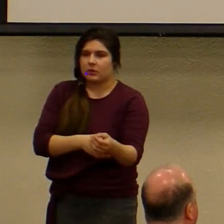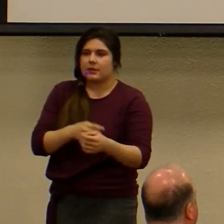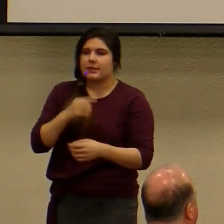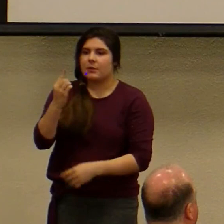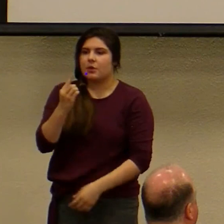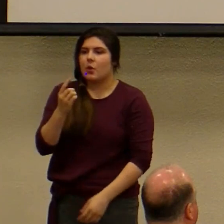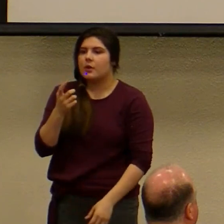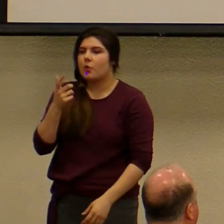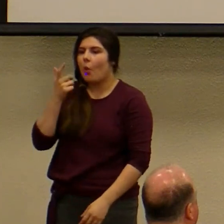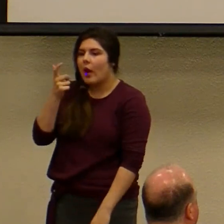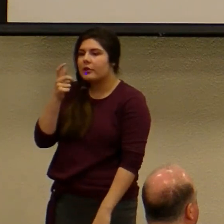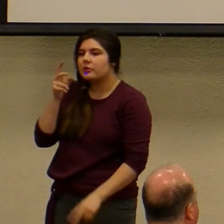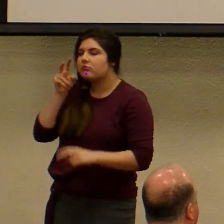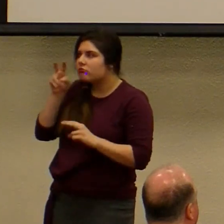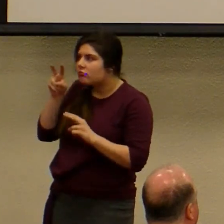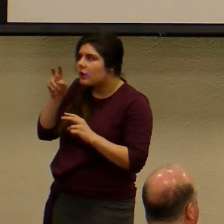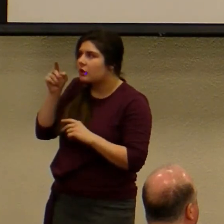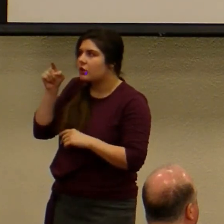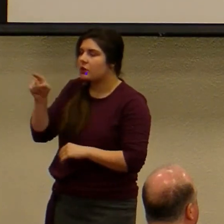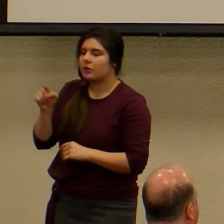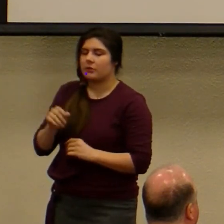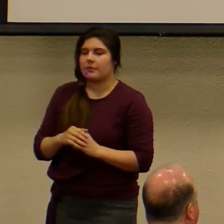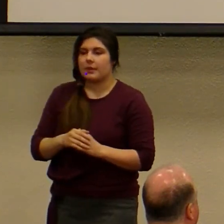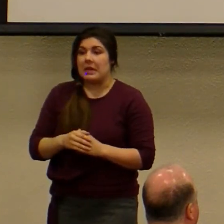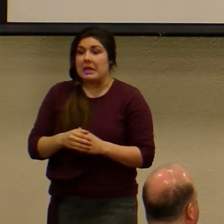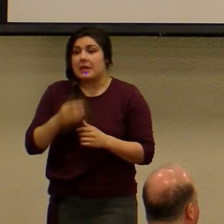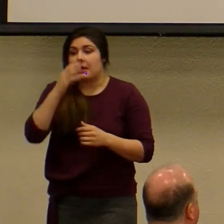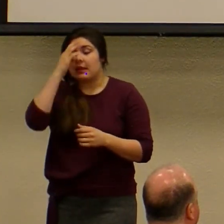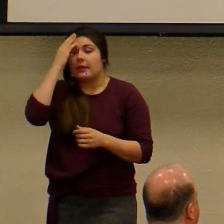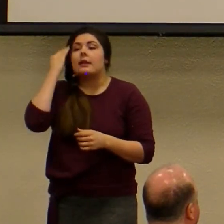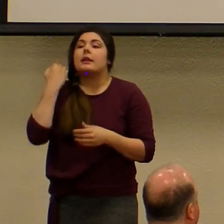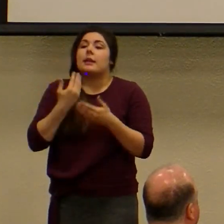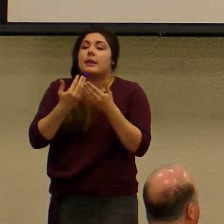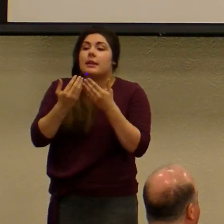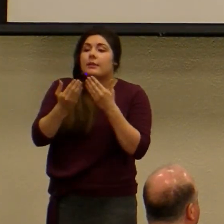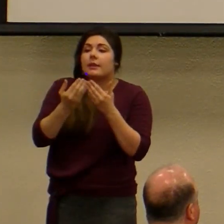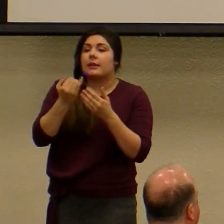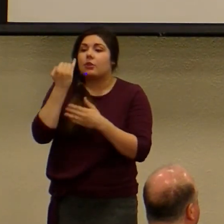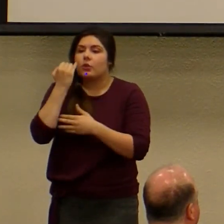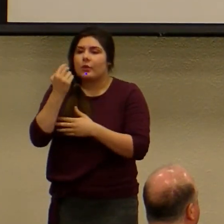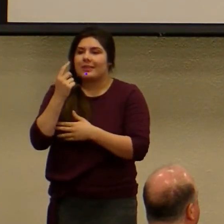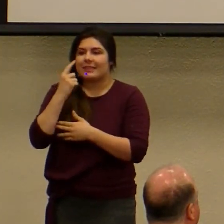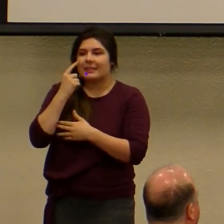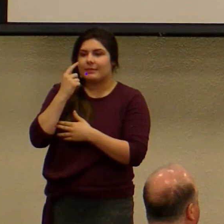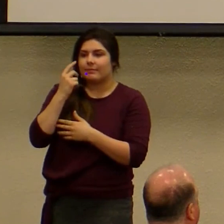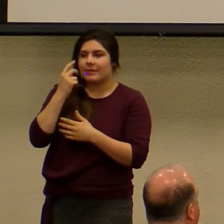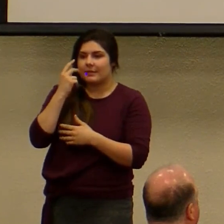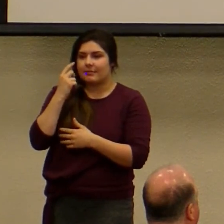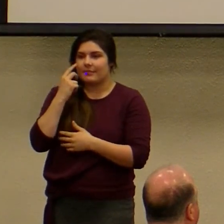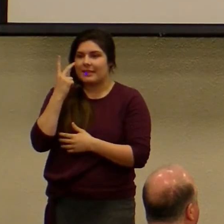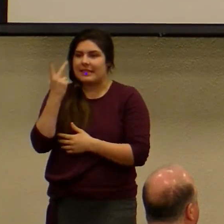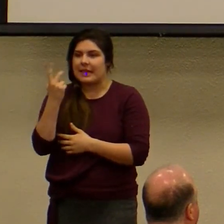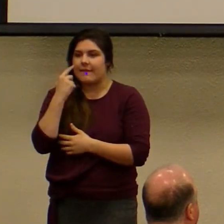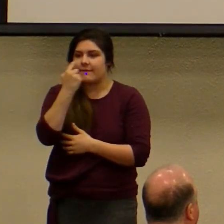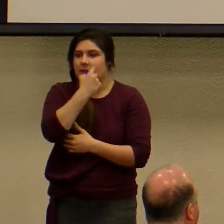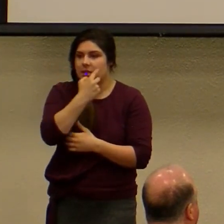at you. And even if you don't see physical eyes, remember, there is an all-seeing